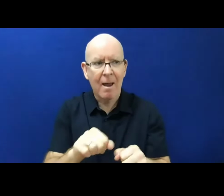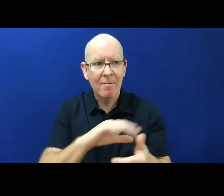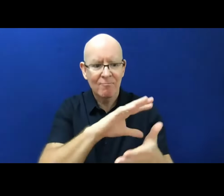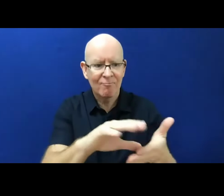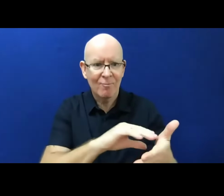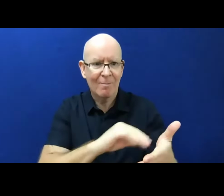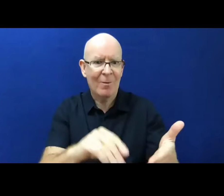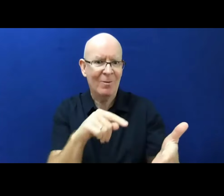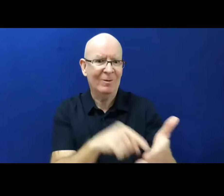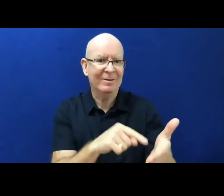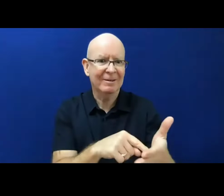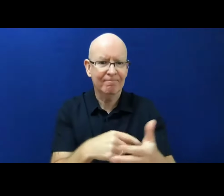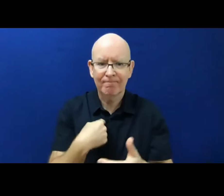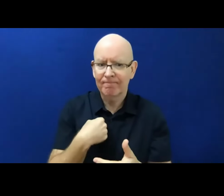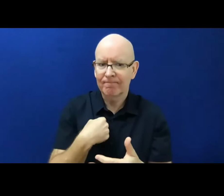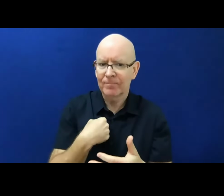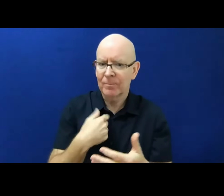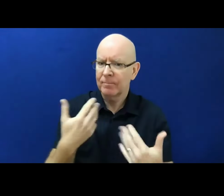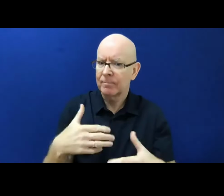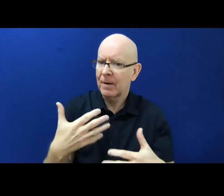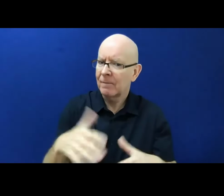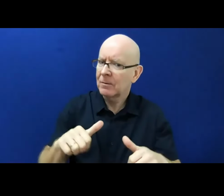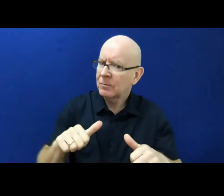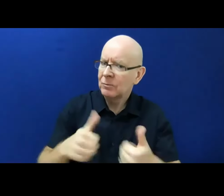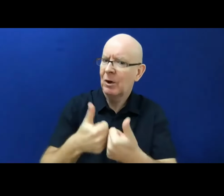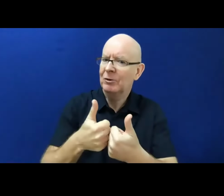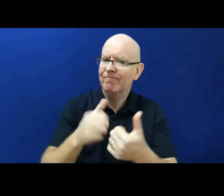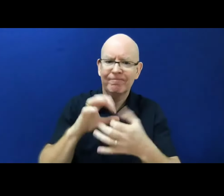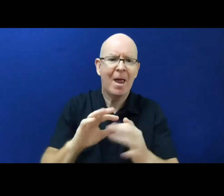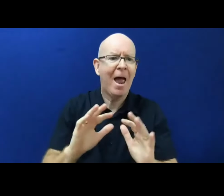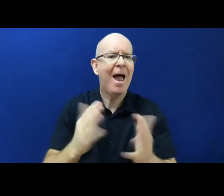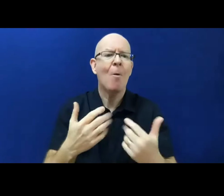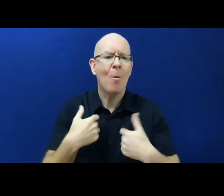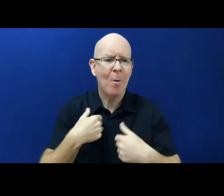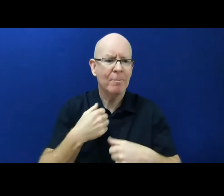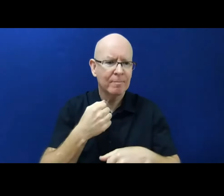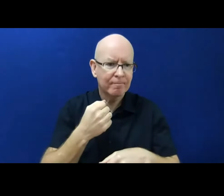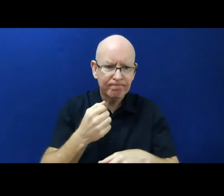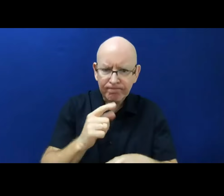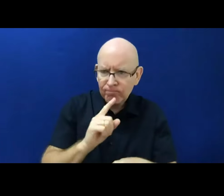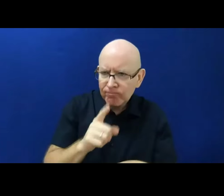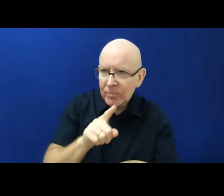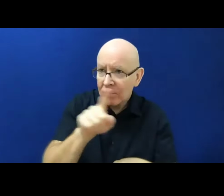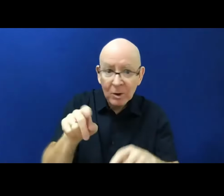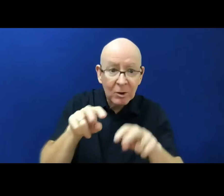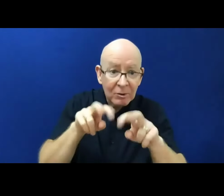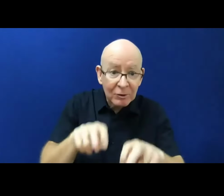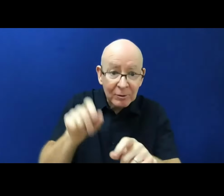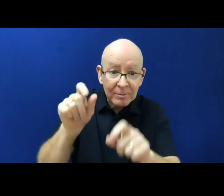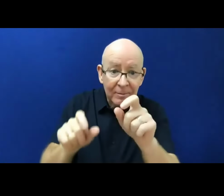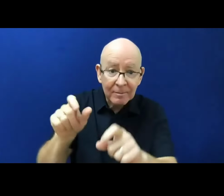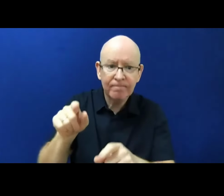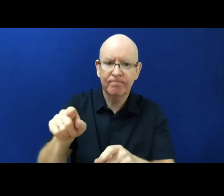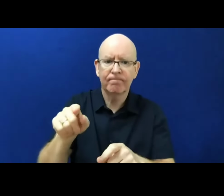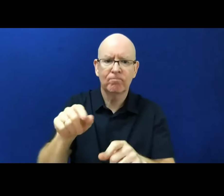you know, we have different languages sometimes, right? And the translation is difficult. The